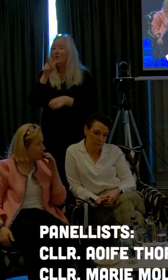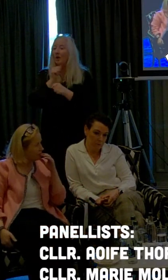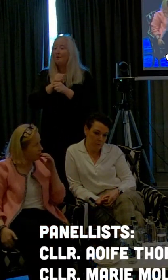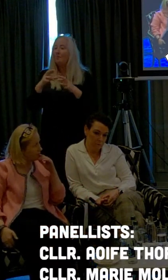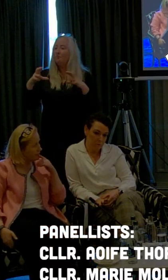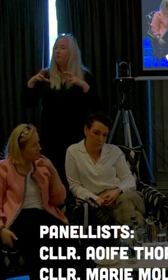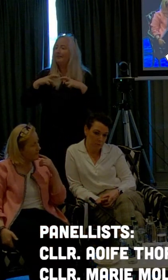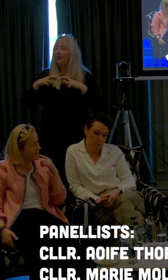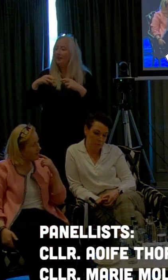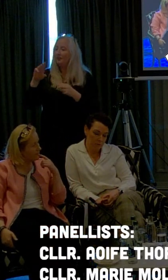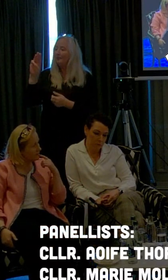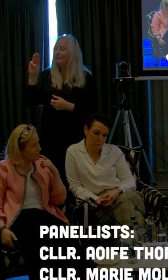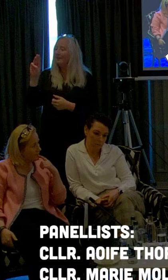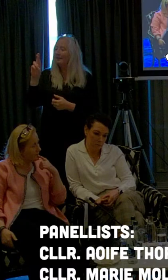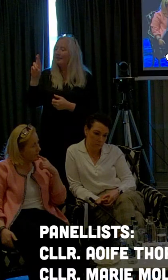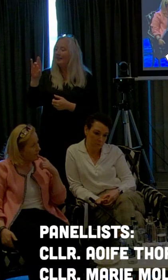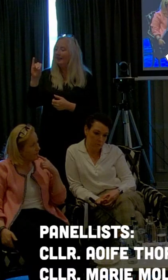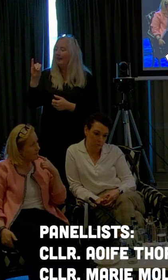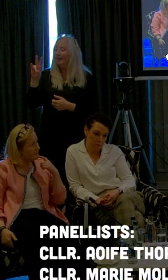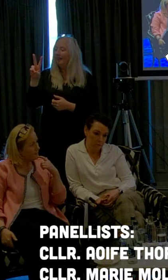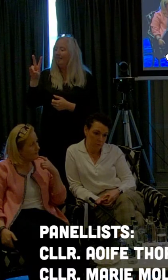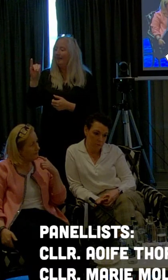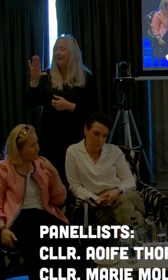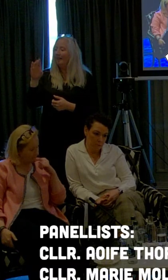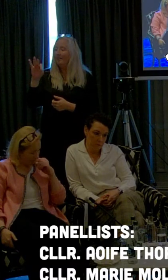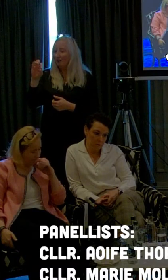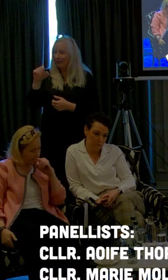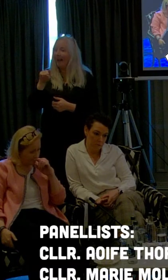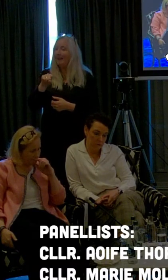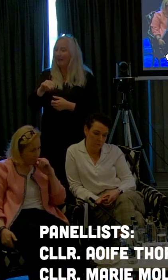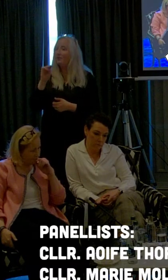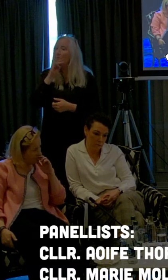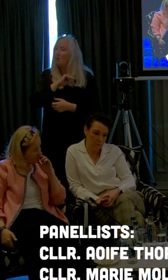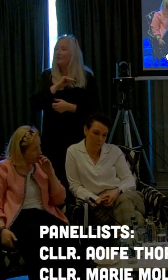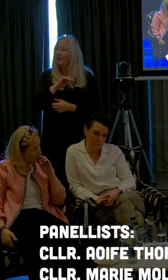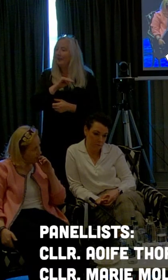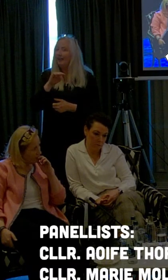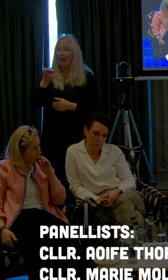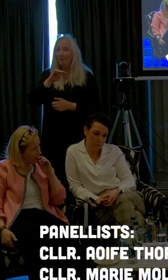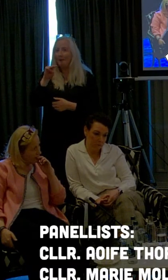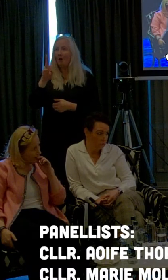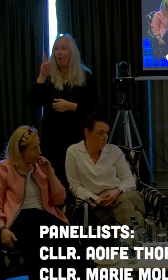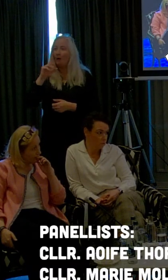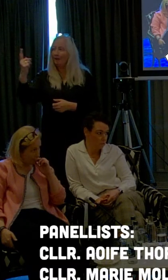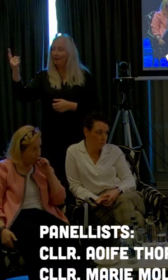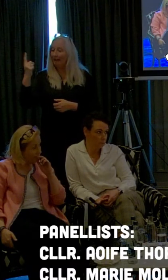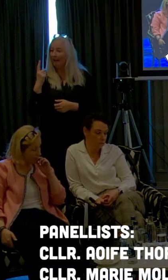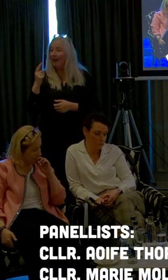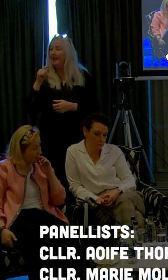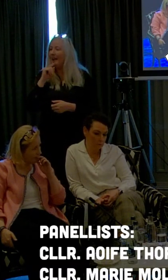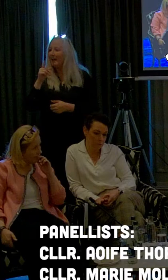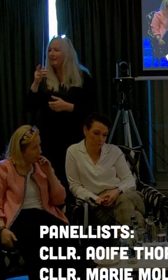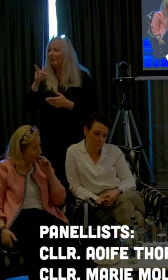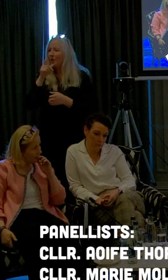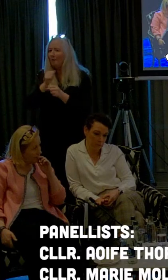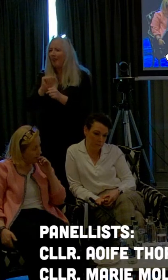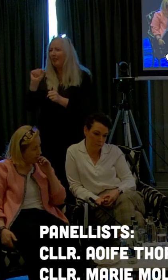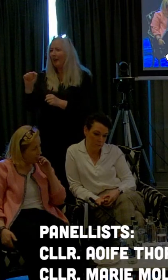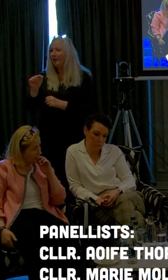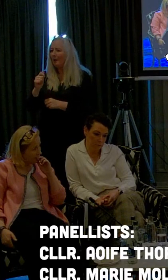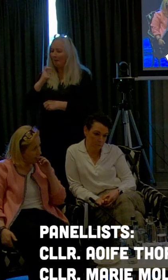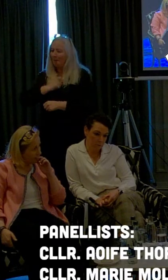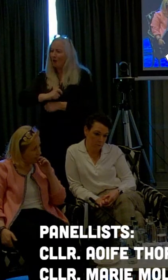it is a privilege to be in that position where someone trusts you enough to come and to talk to you, sometimes about very sensitive and personal matters or whatever. And I